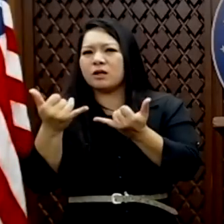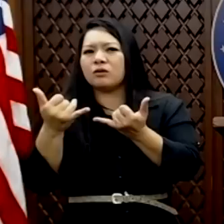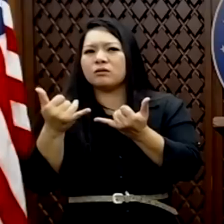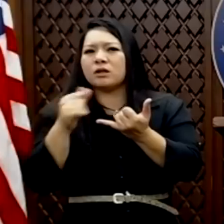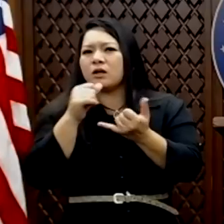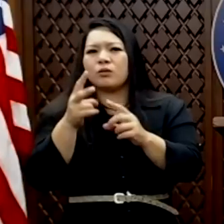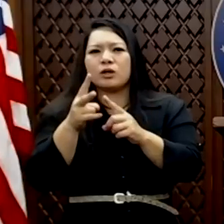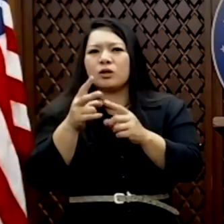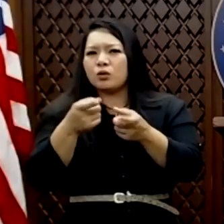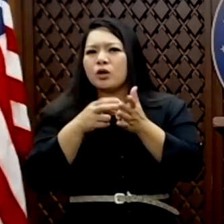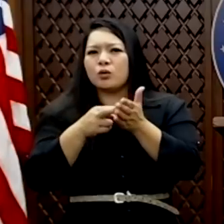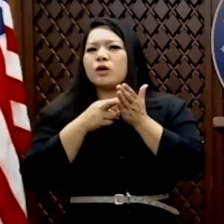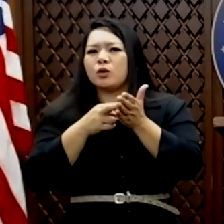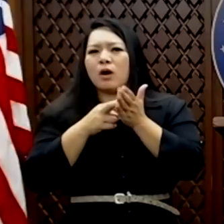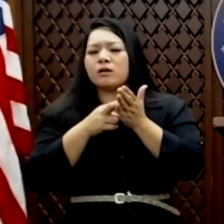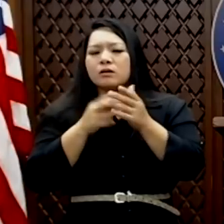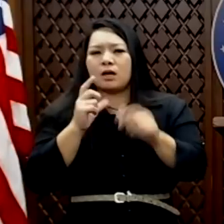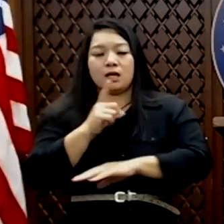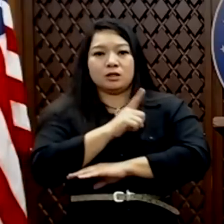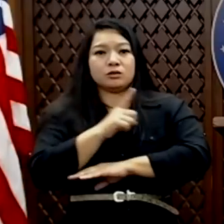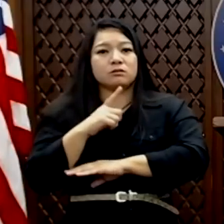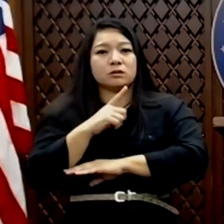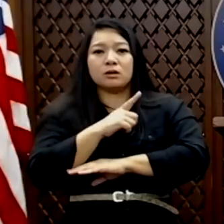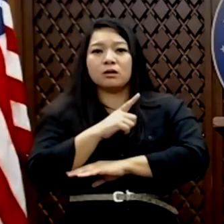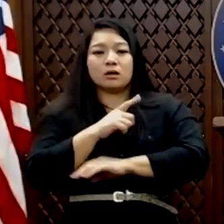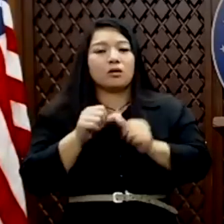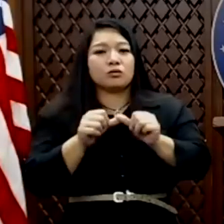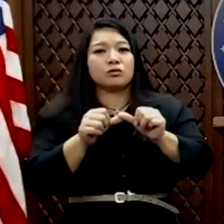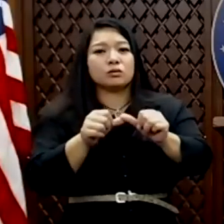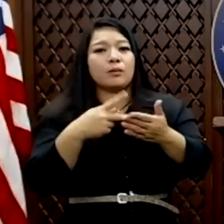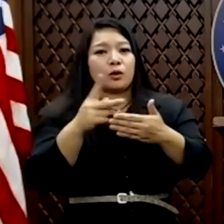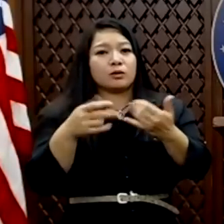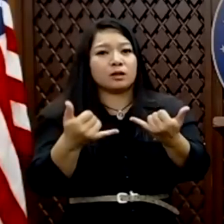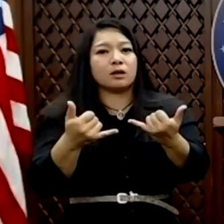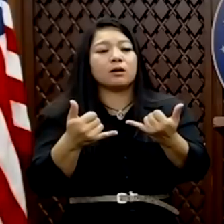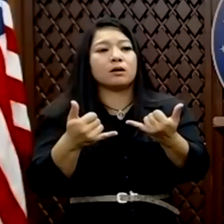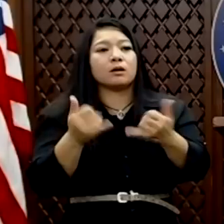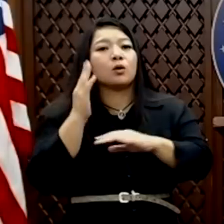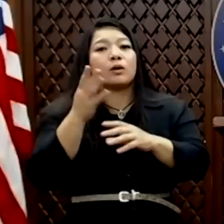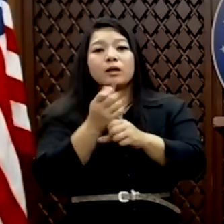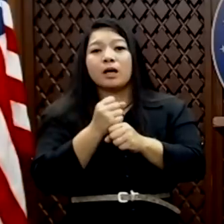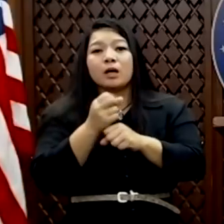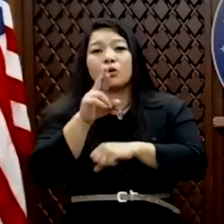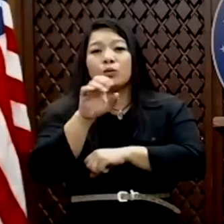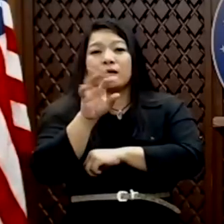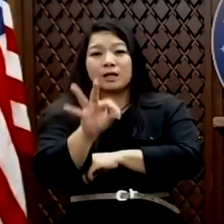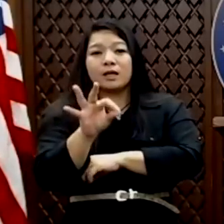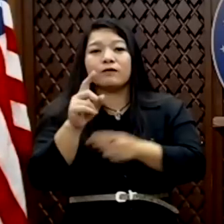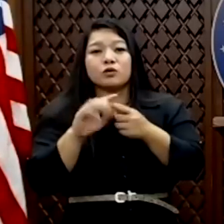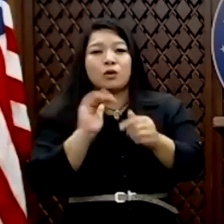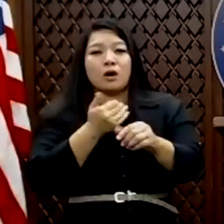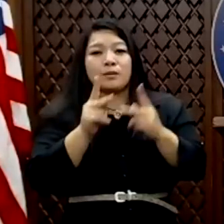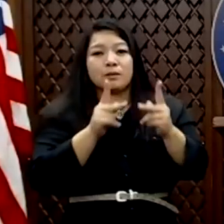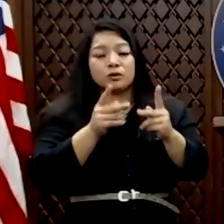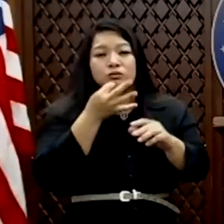It doesn't require legislation. They are ongoing programs that would get relief to our